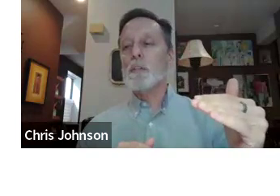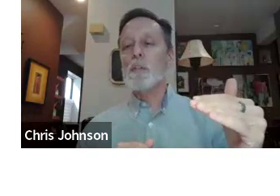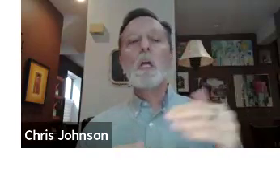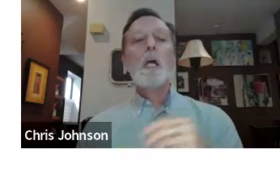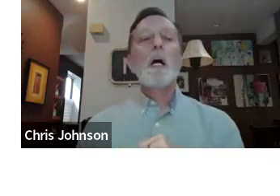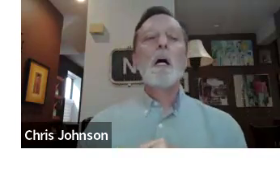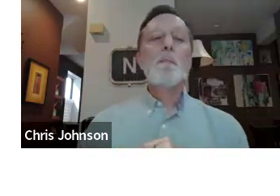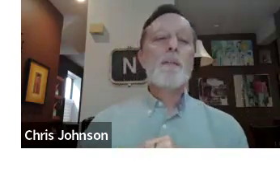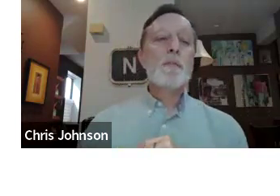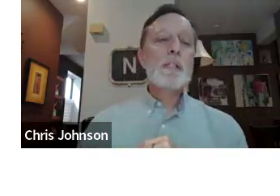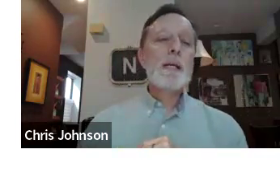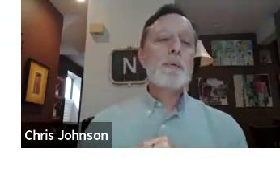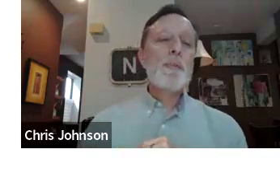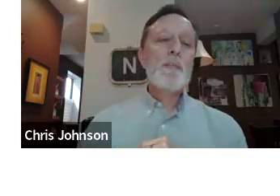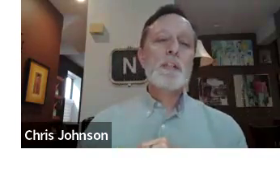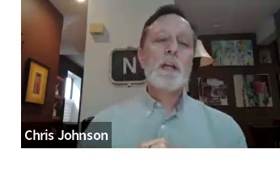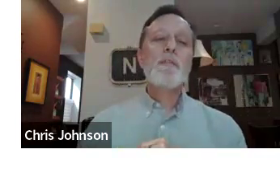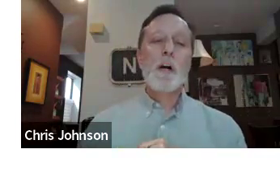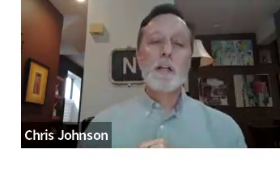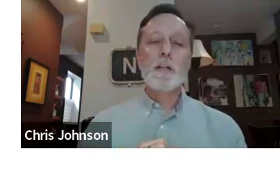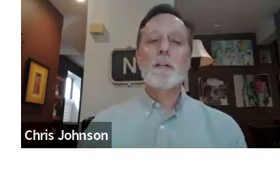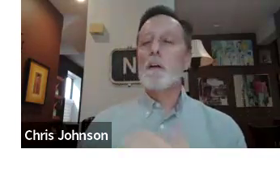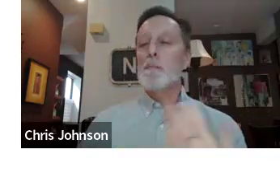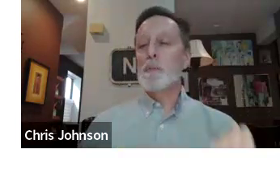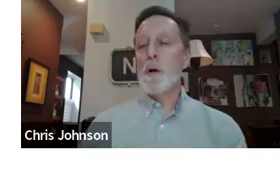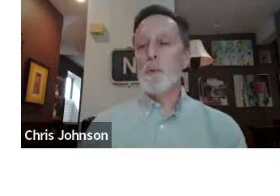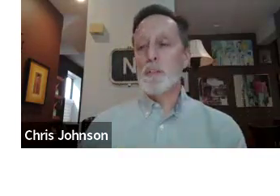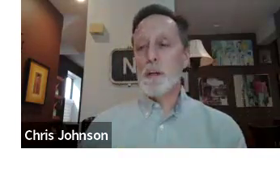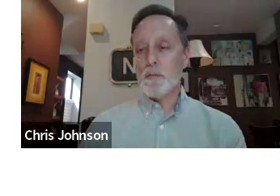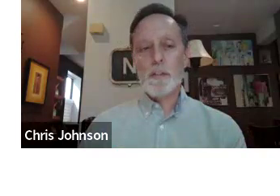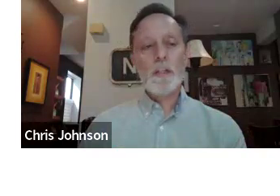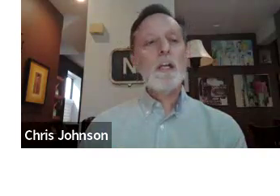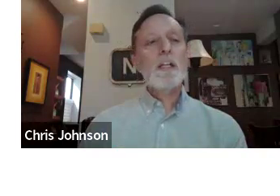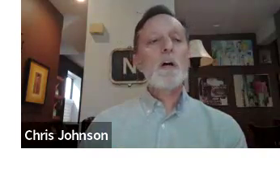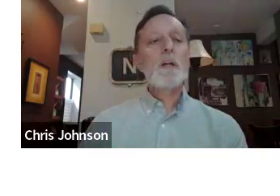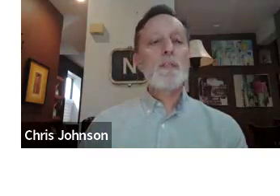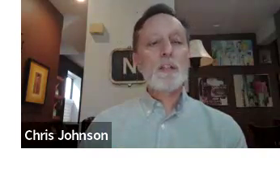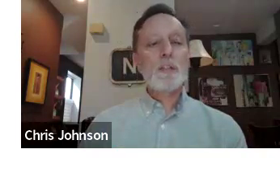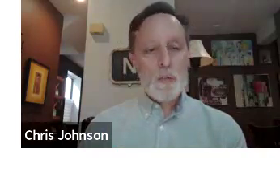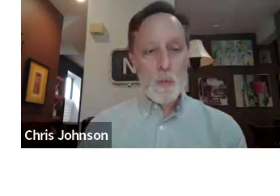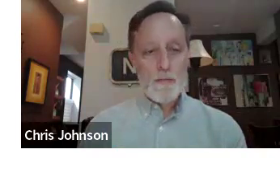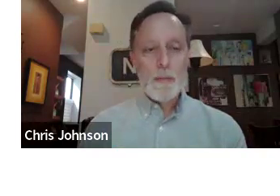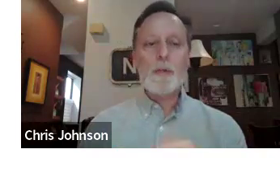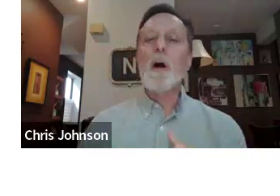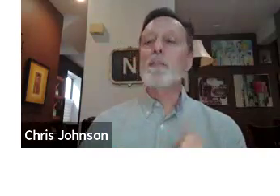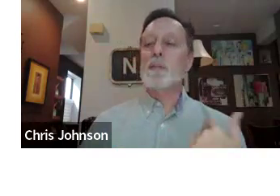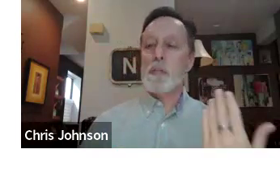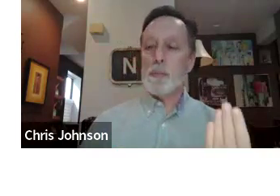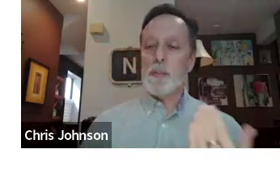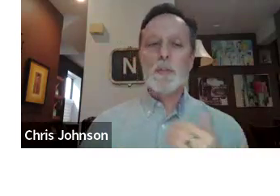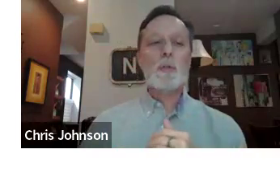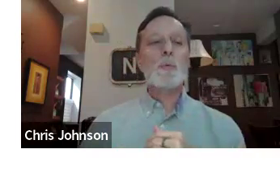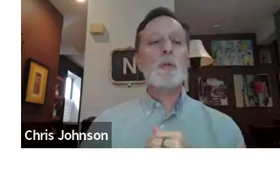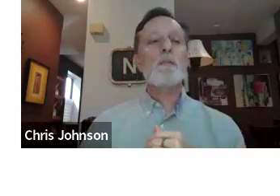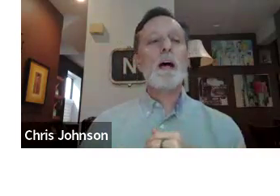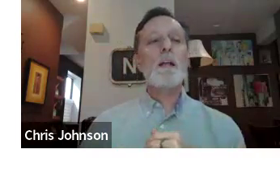happens, it's covered. And for example, theft and fire are almost always covered. You know, if things are stolen from your